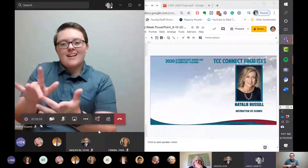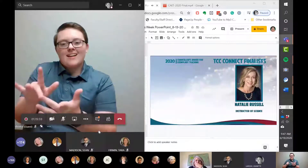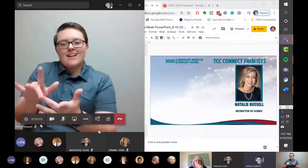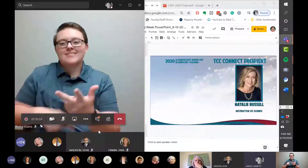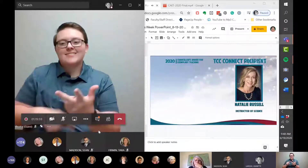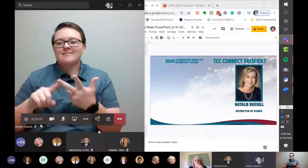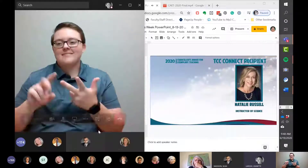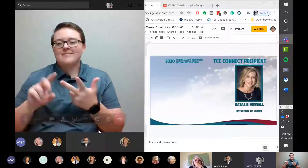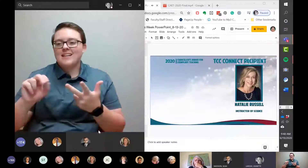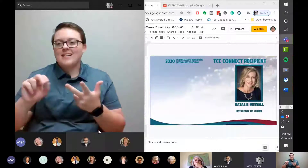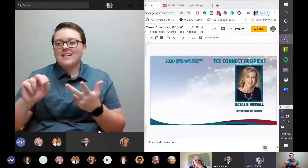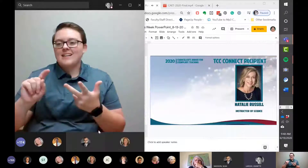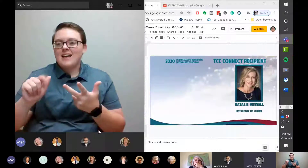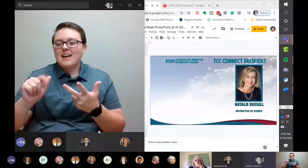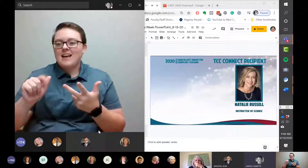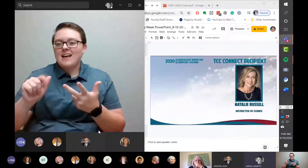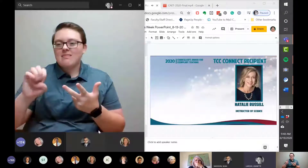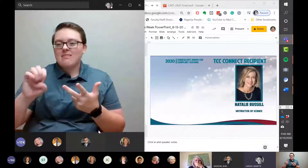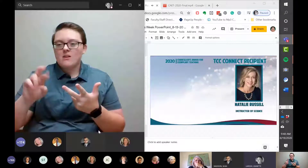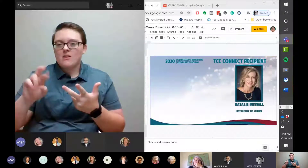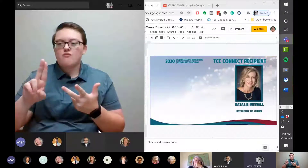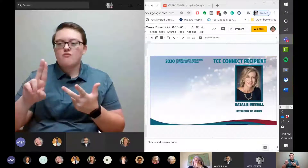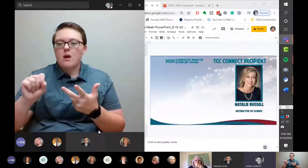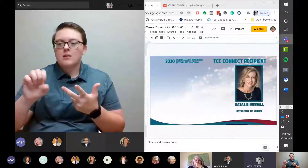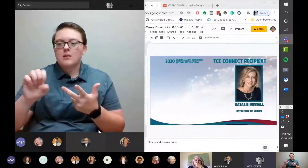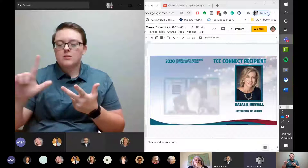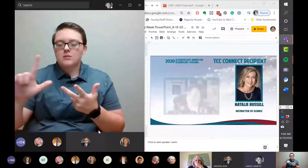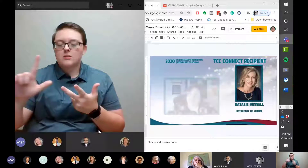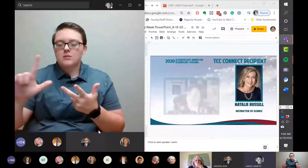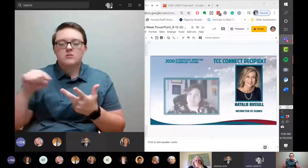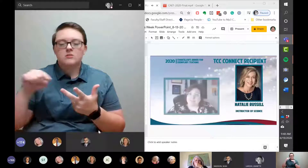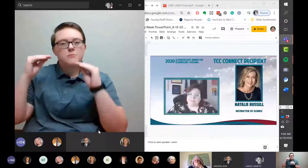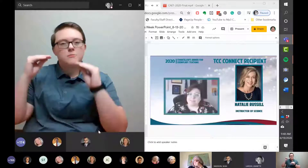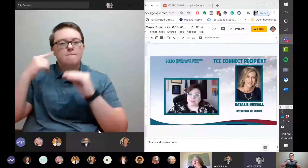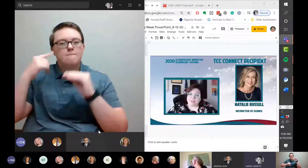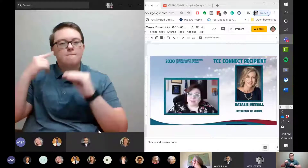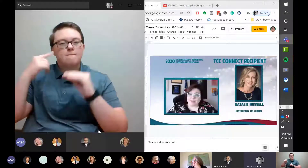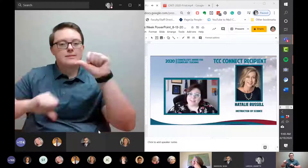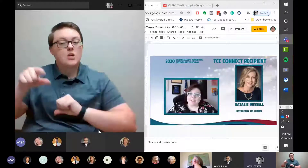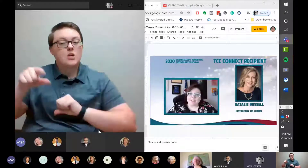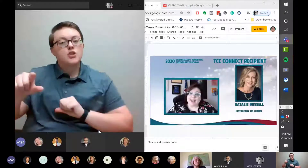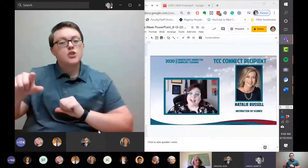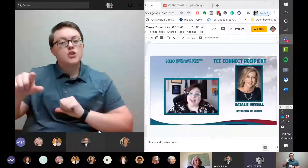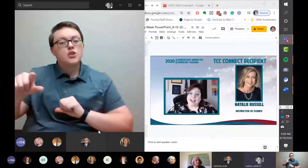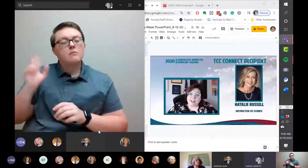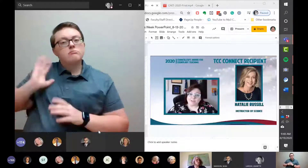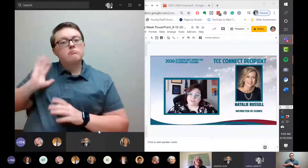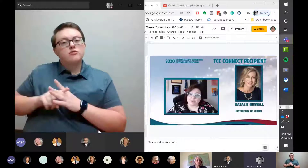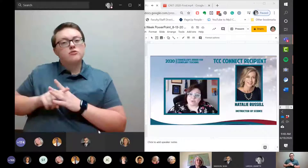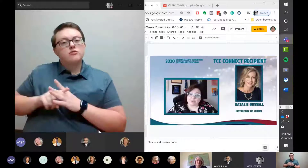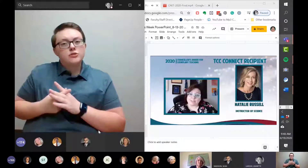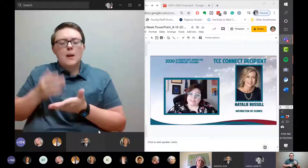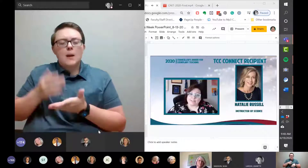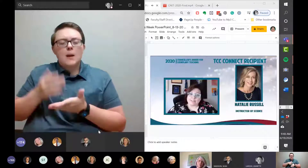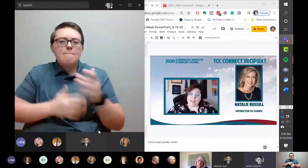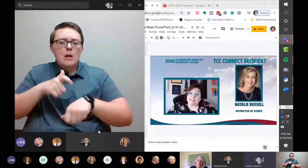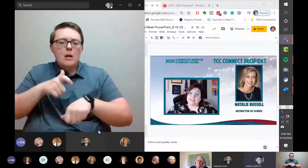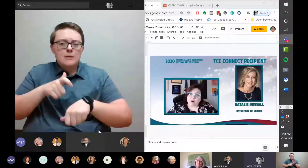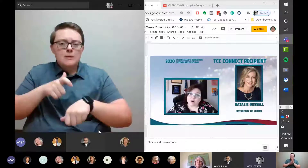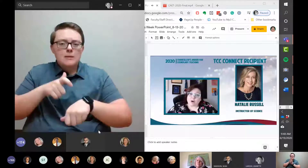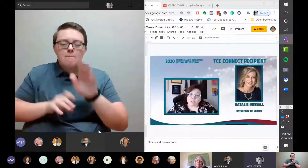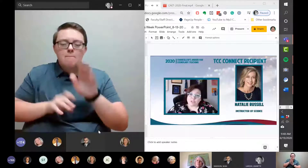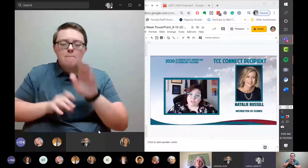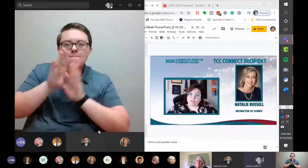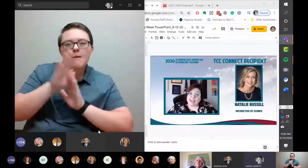of Science. Natalie joined TCC as an adjunct, developing and teaching hybrid biology courses.